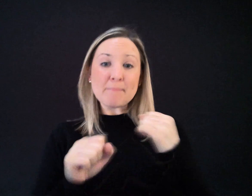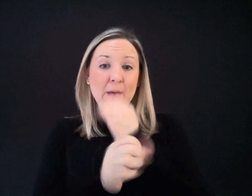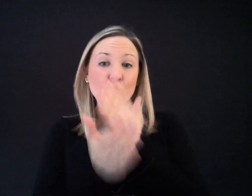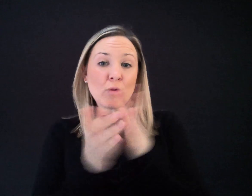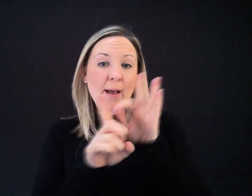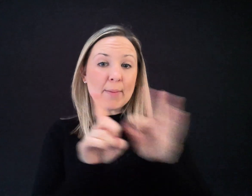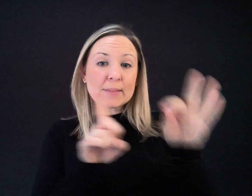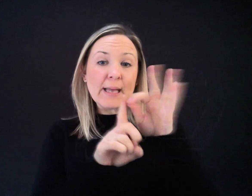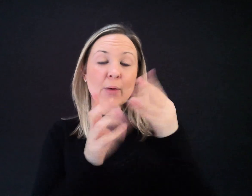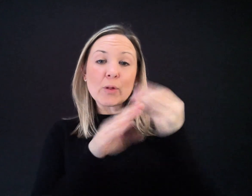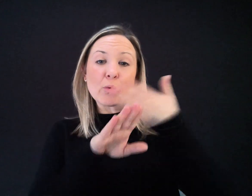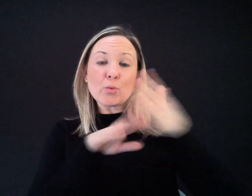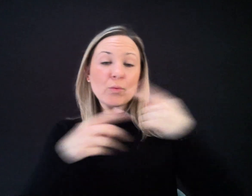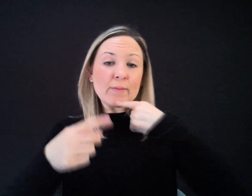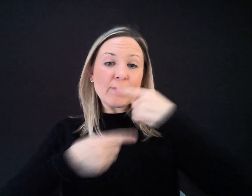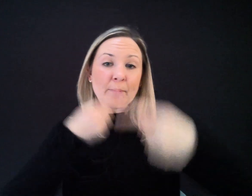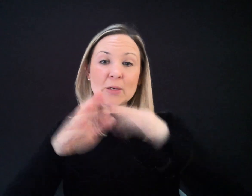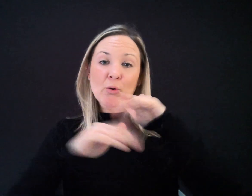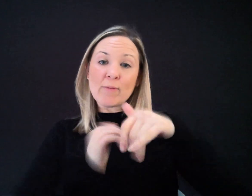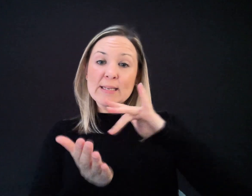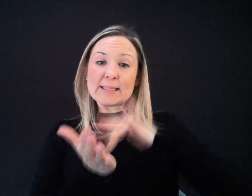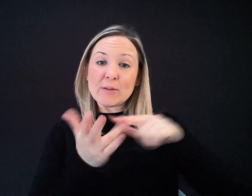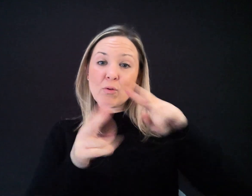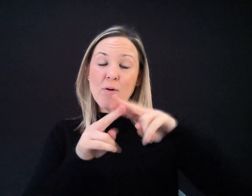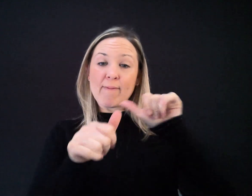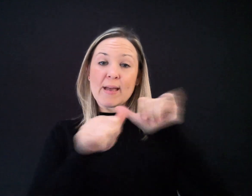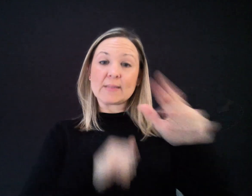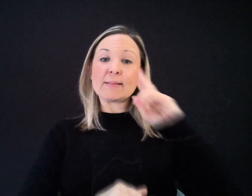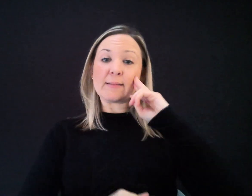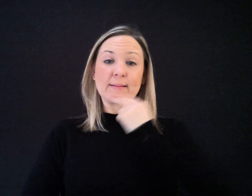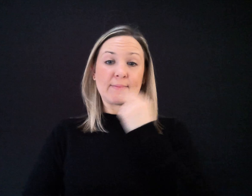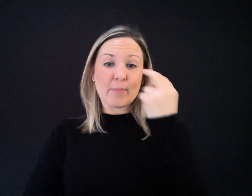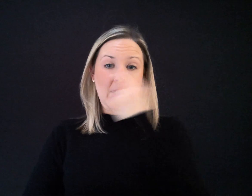information about the Centre of Excellence Deafblind, please visit